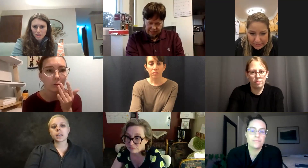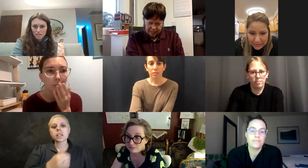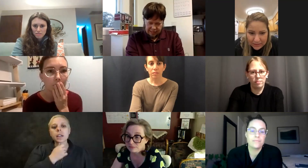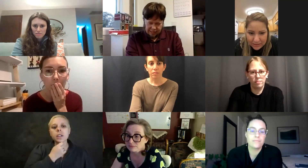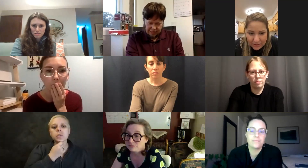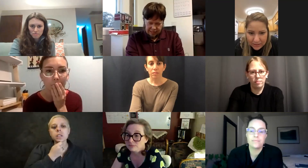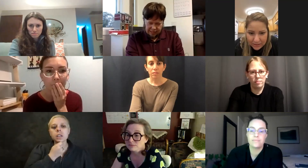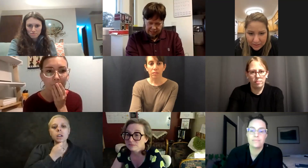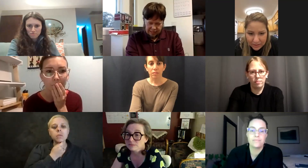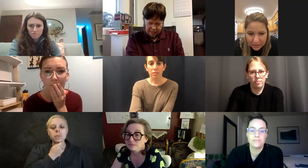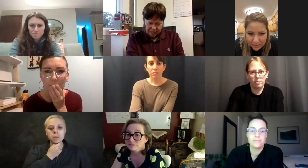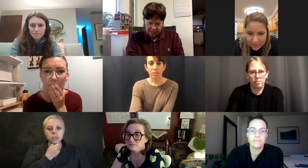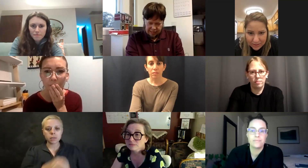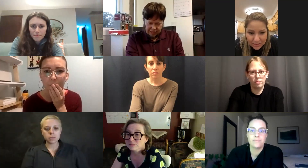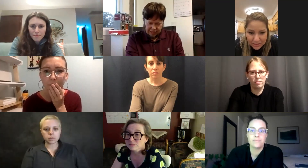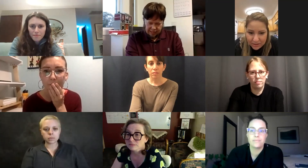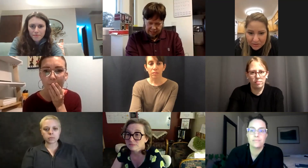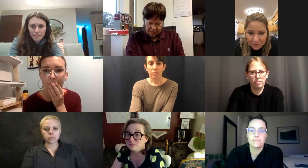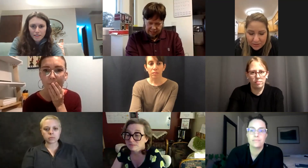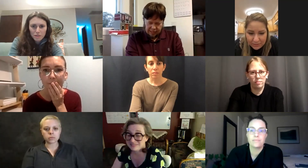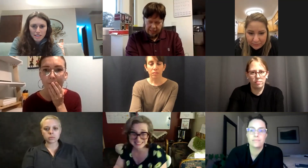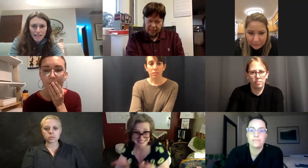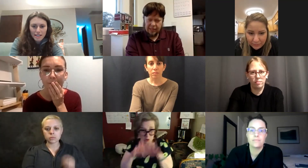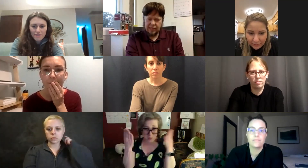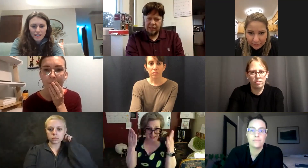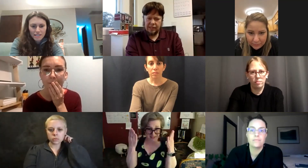And Annie's saying, I don't see it. Oh, maybe.